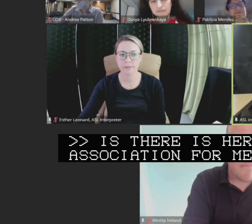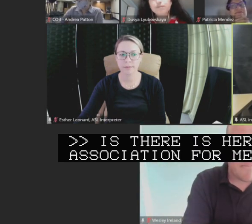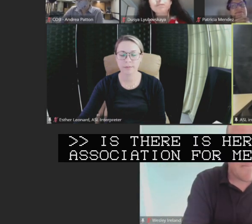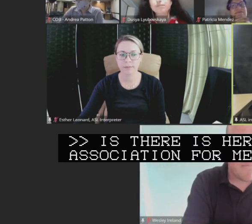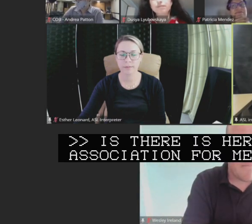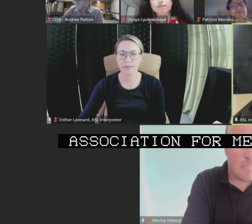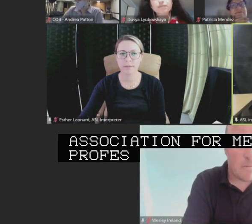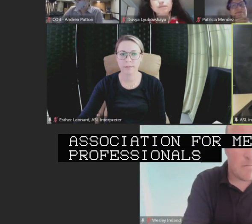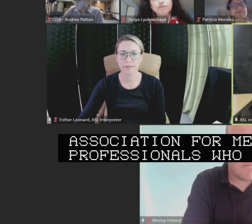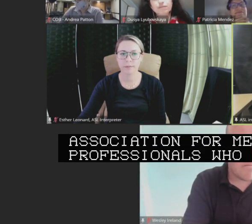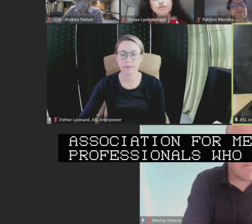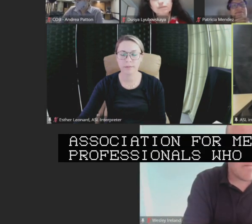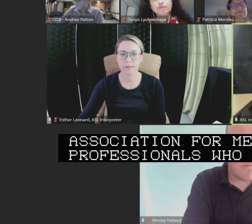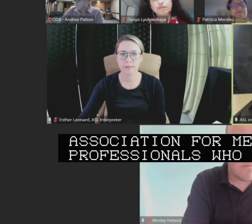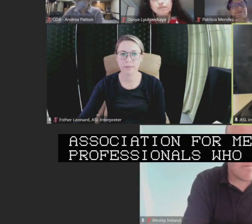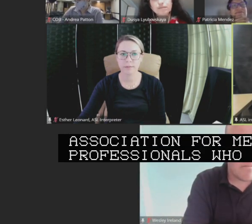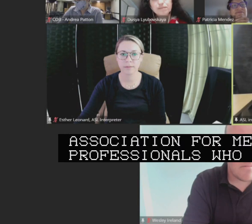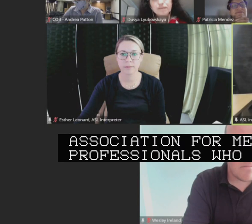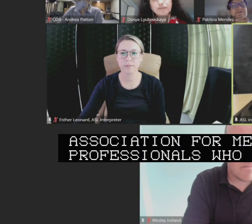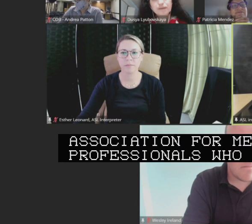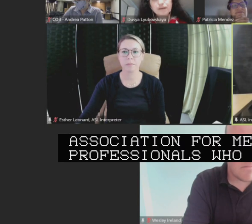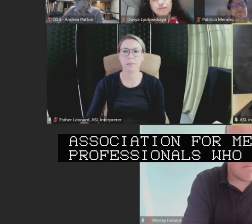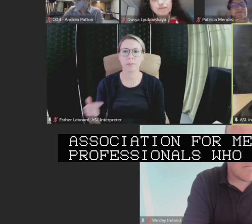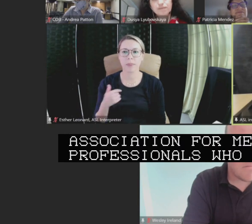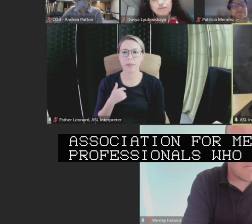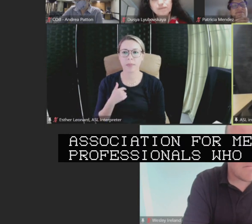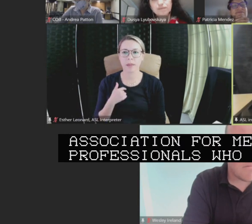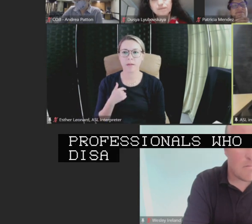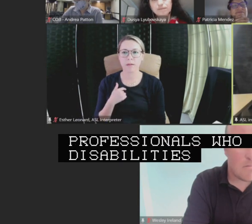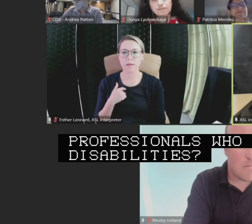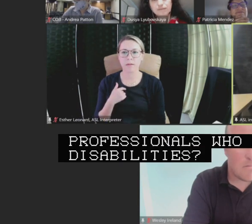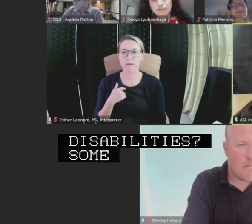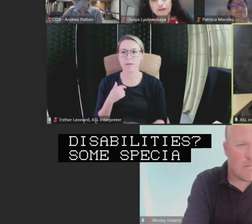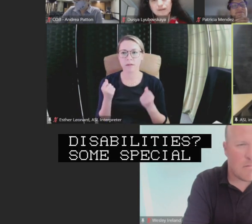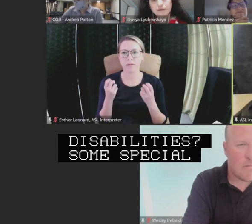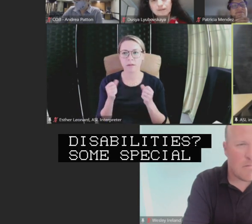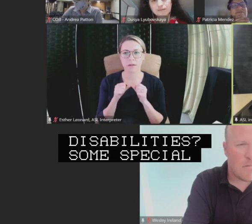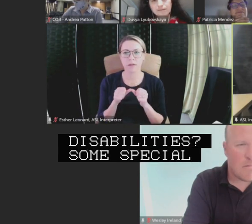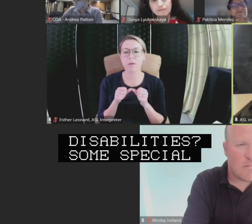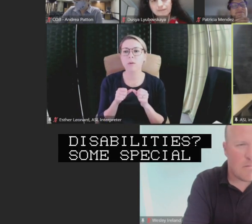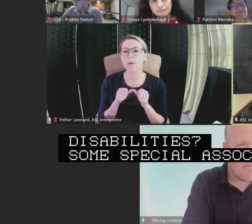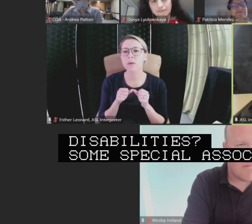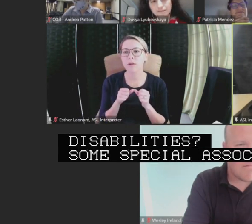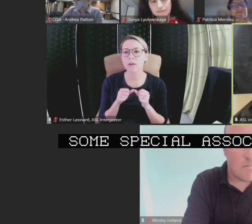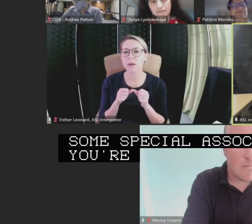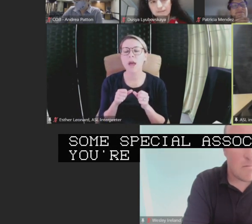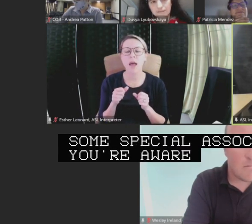professional association that you're aware of?